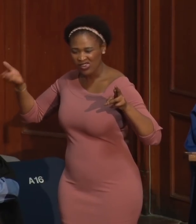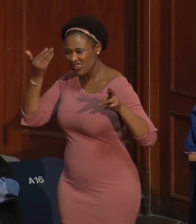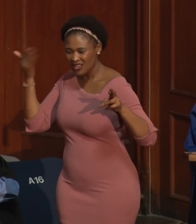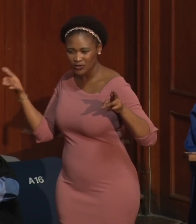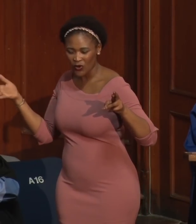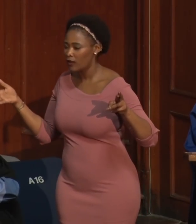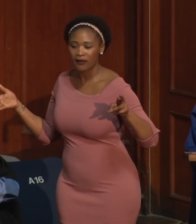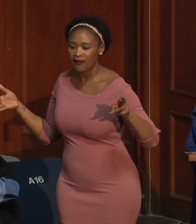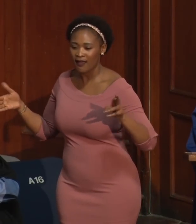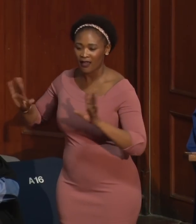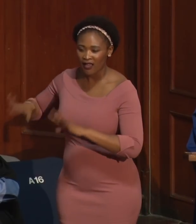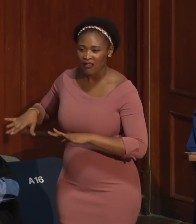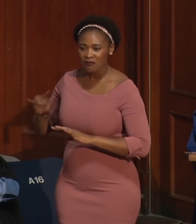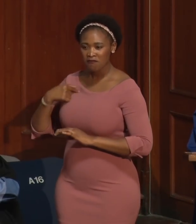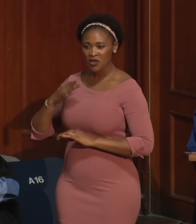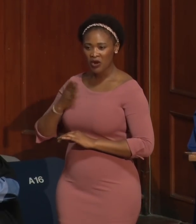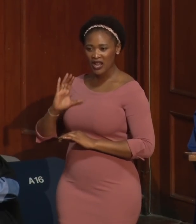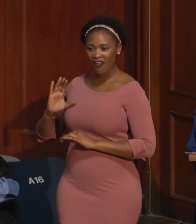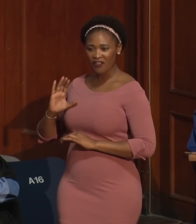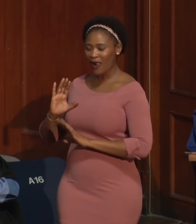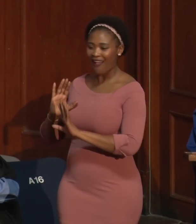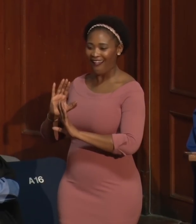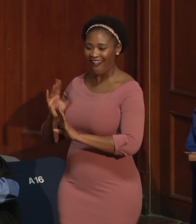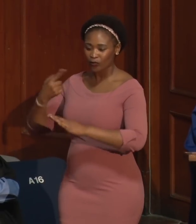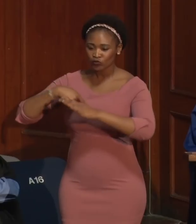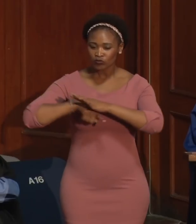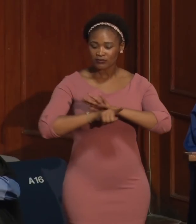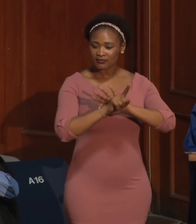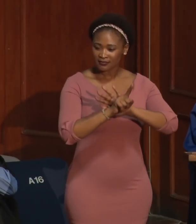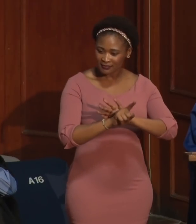rather than remaining comfortable in the knowing and the